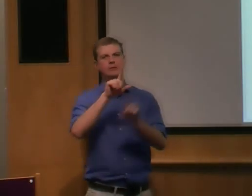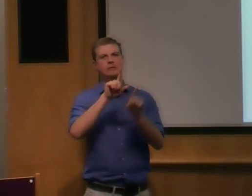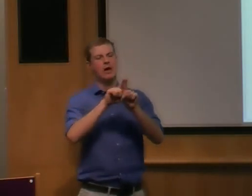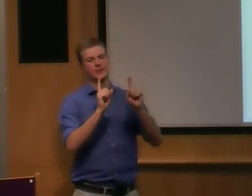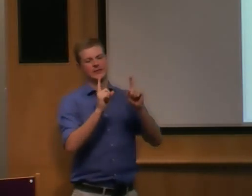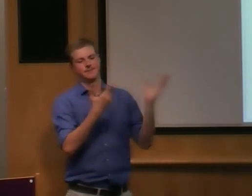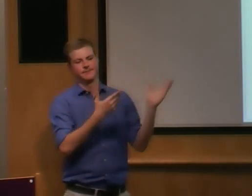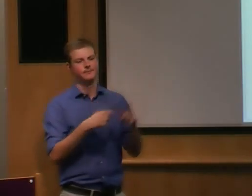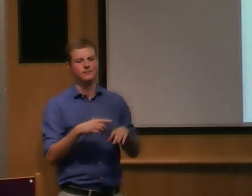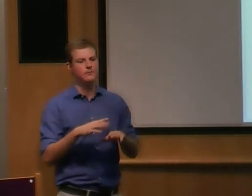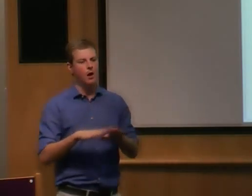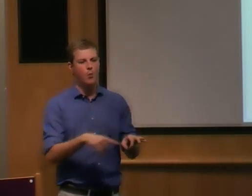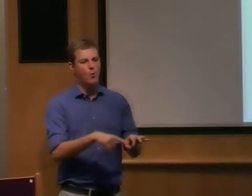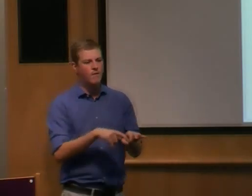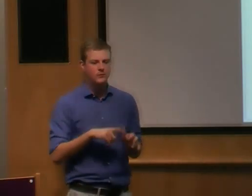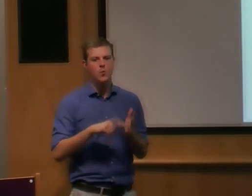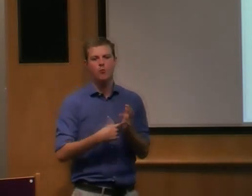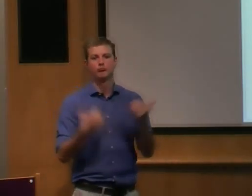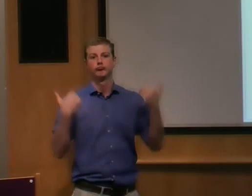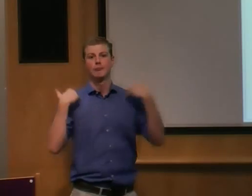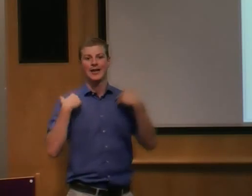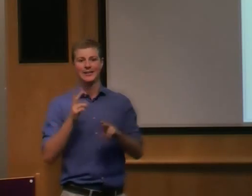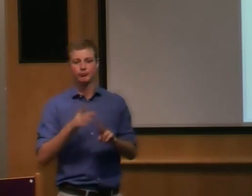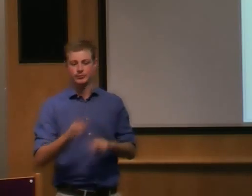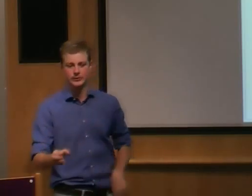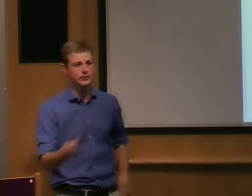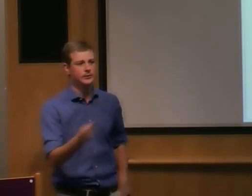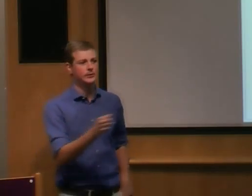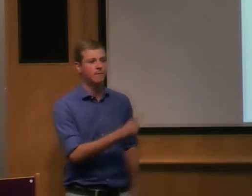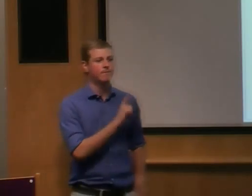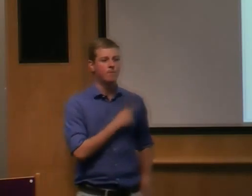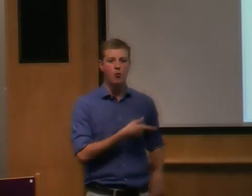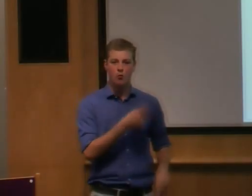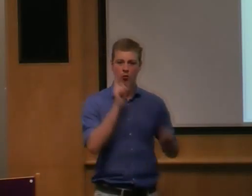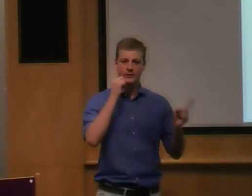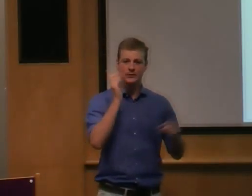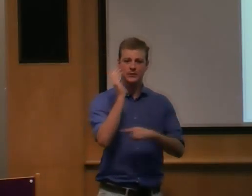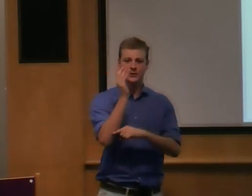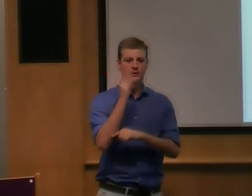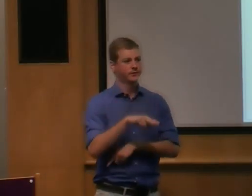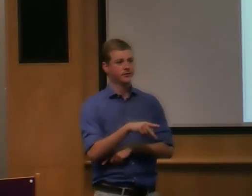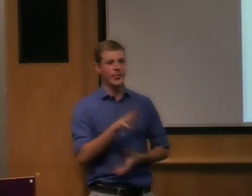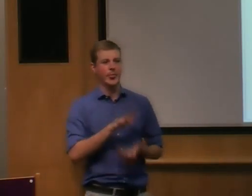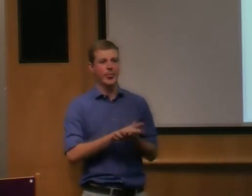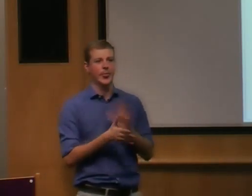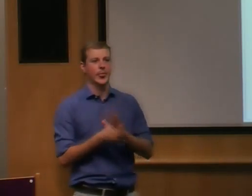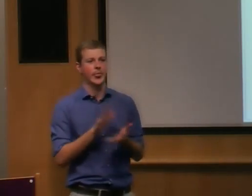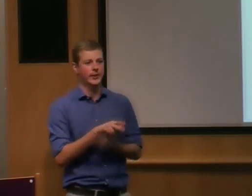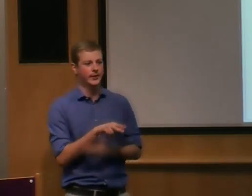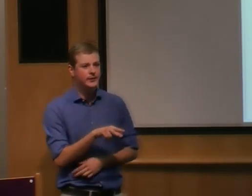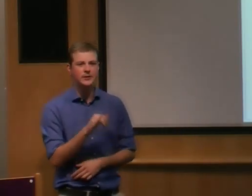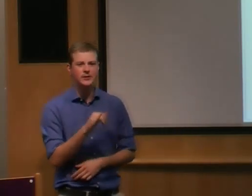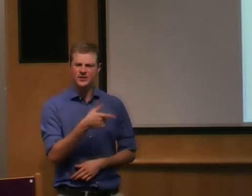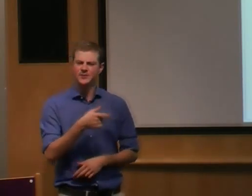university, they're still happening in the workplace. Unqualified interpreters, or training interpreters, coming in for a lecture, and